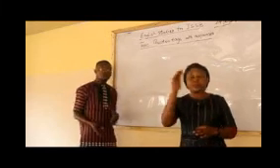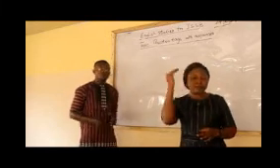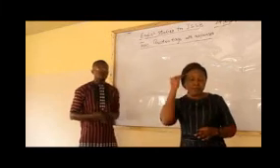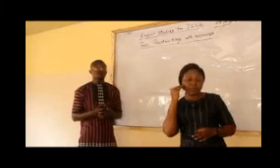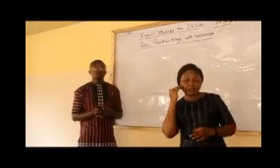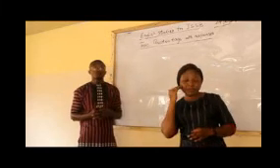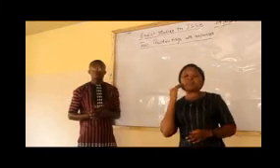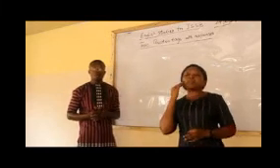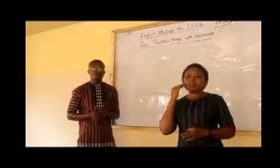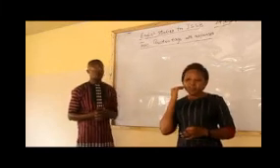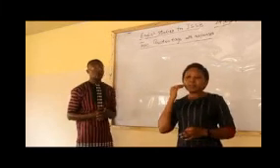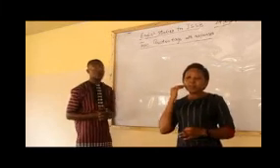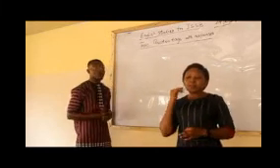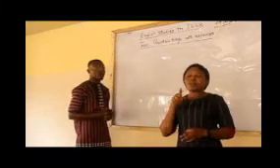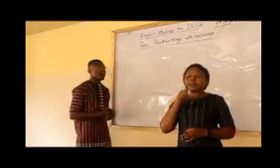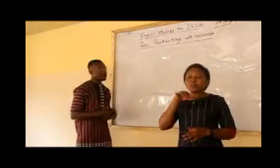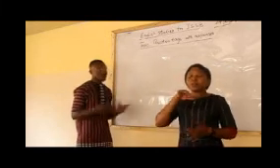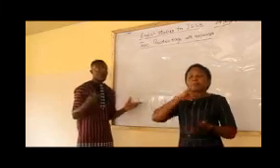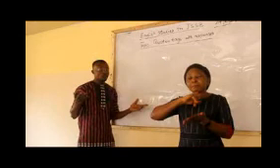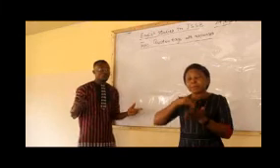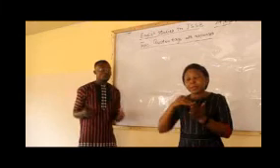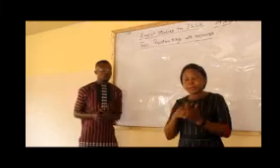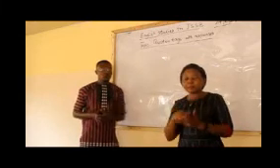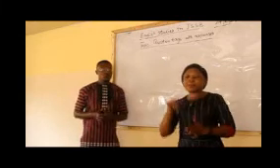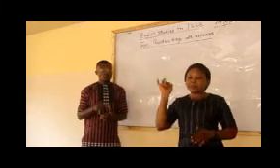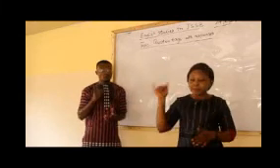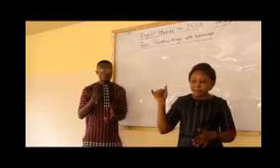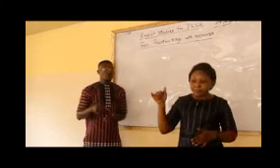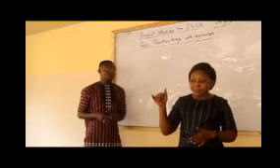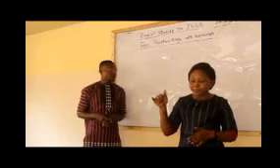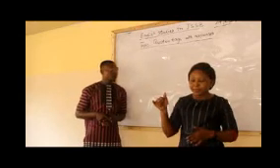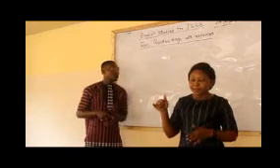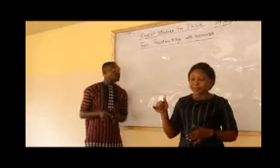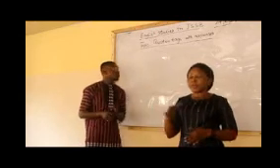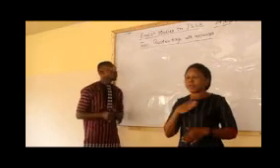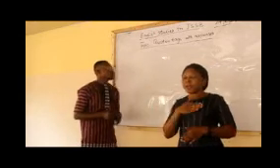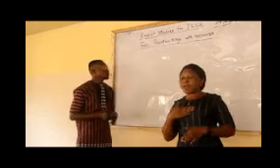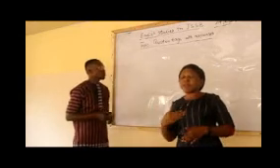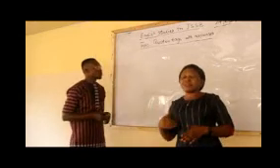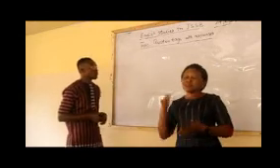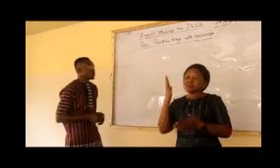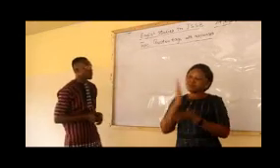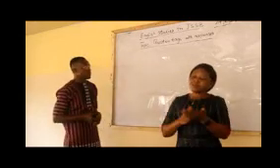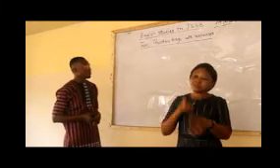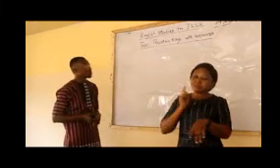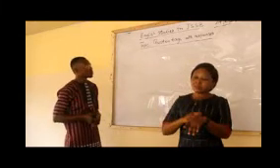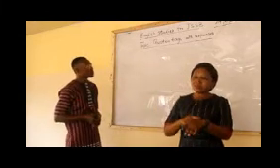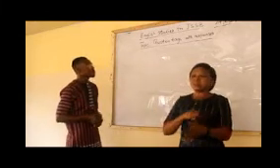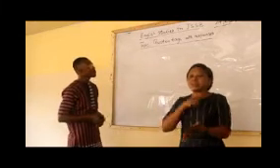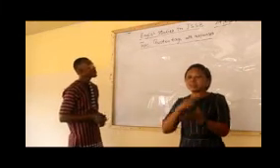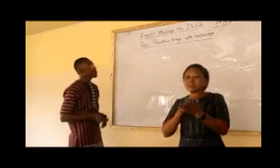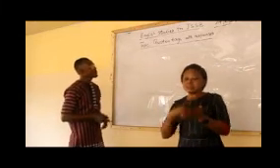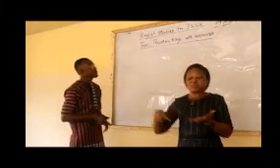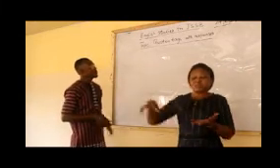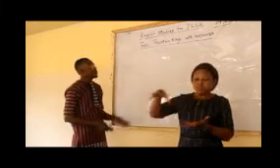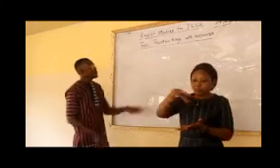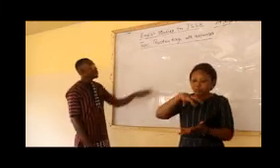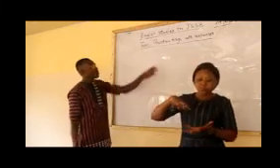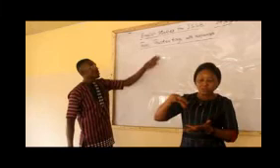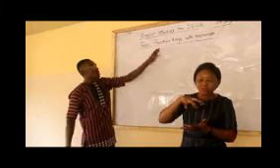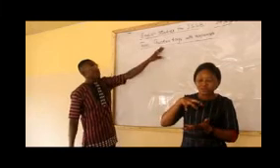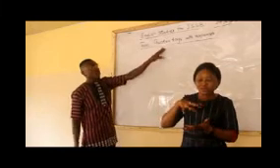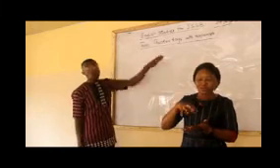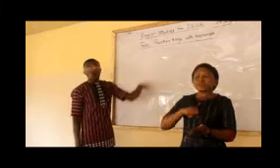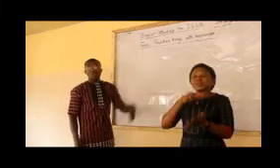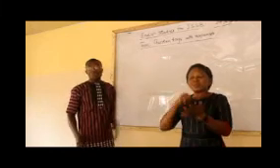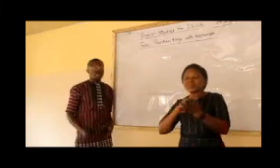no with your mouth, see? Confusion. It is confusing. So